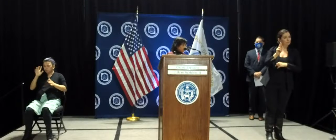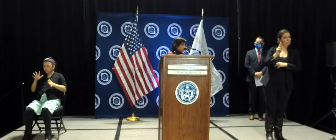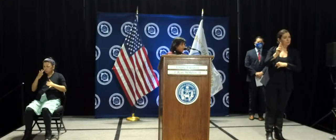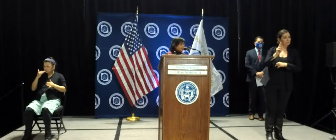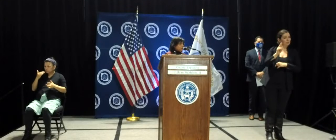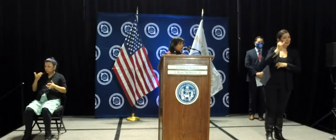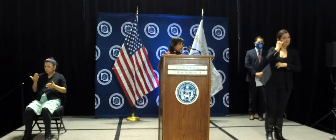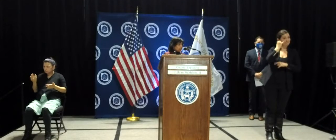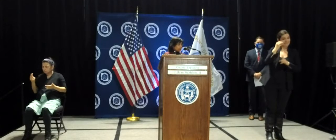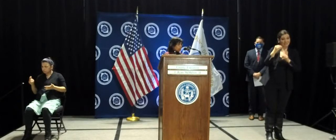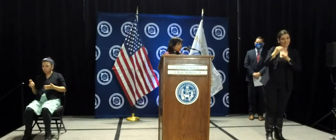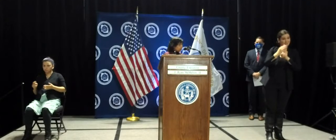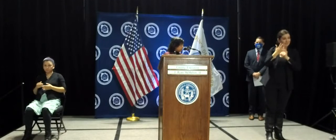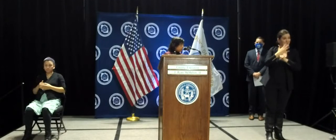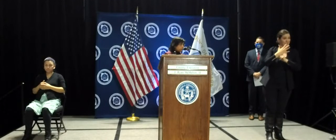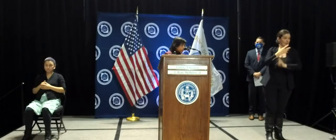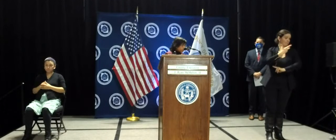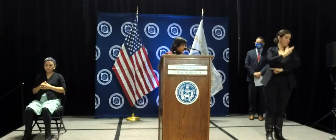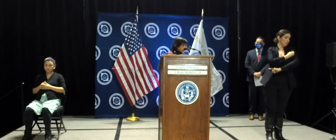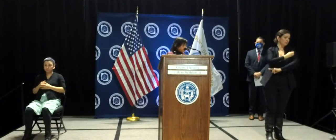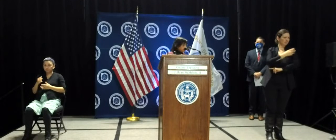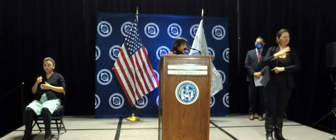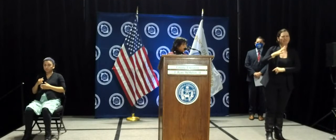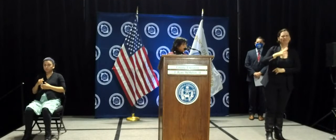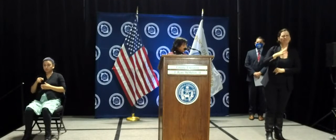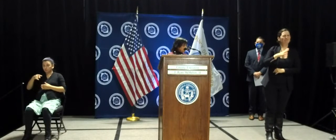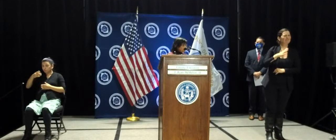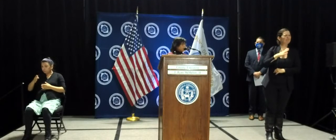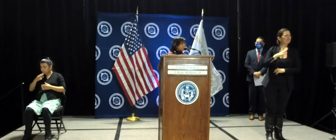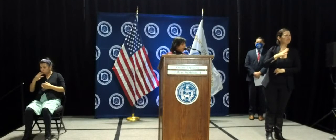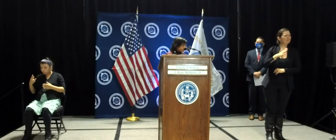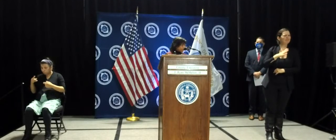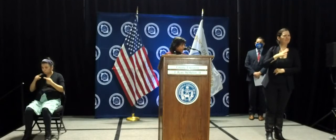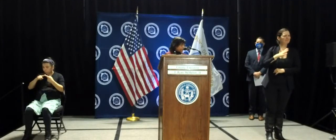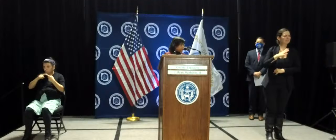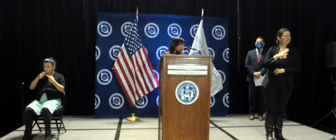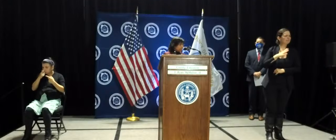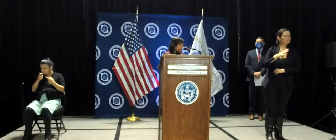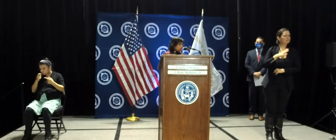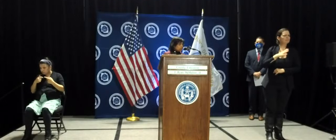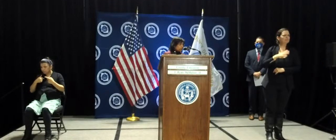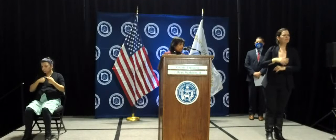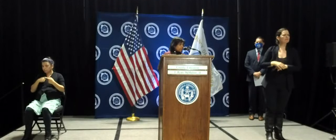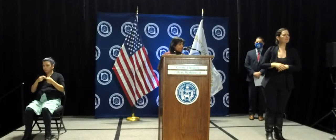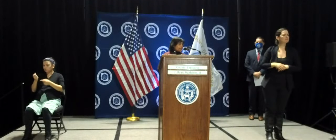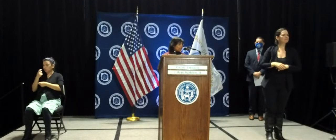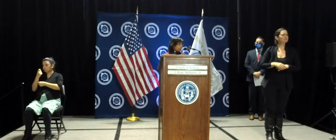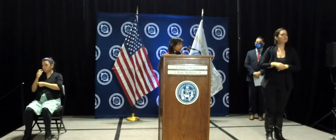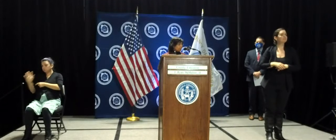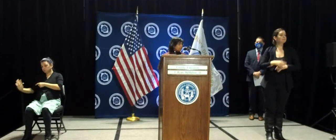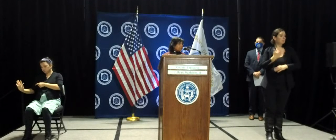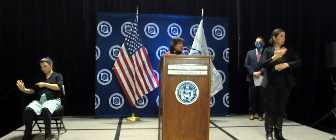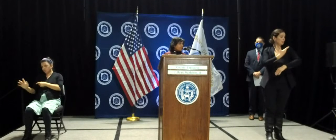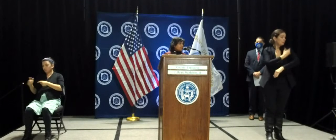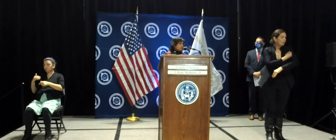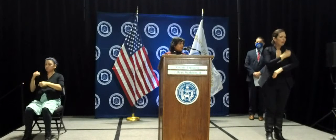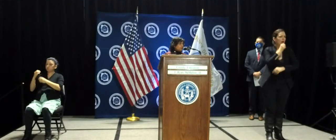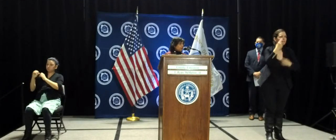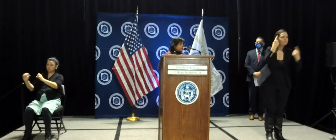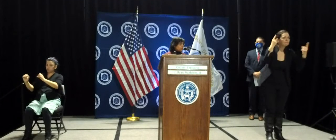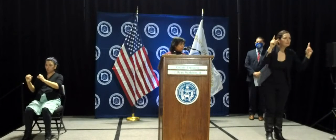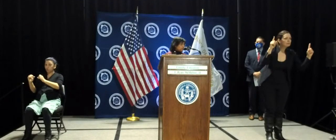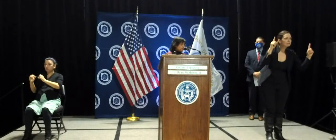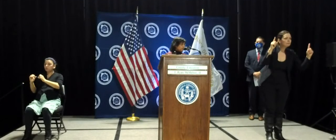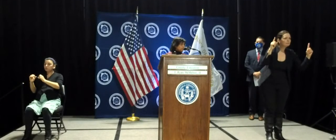exposure. The other thing is people get flu shots. So even though it may not be that effective, as we are talking in 90s, the